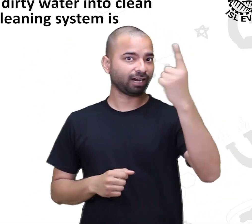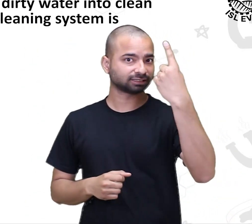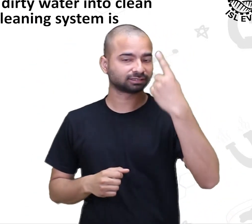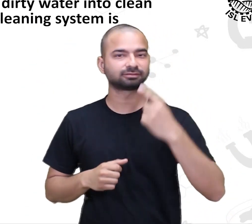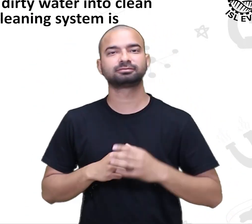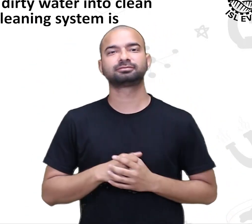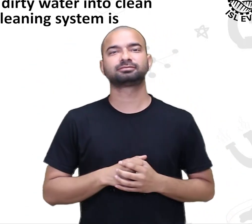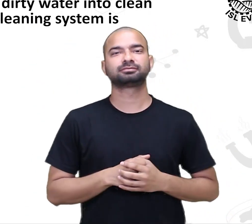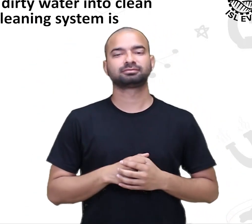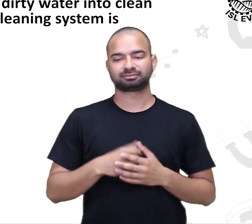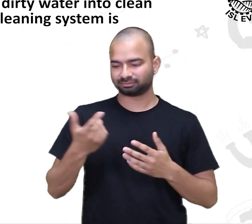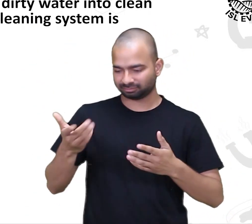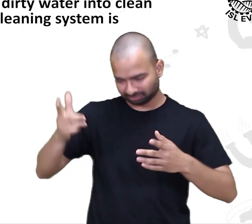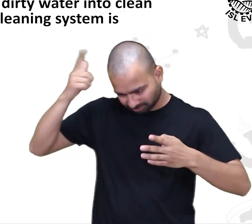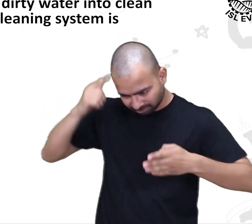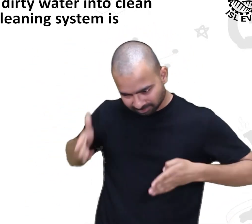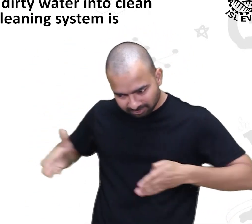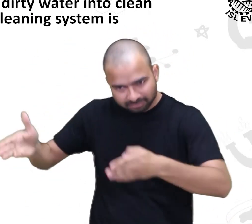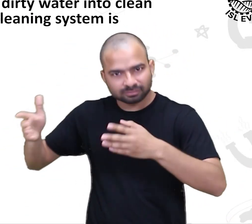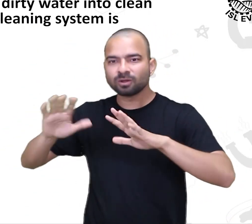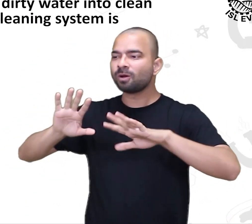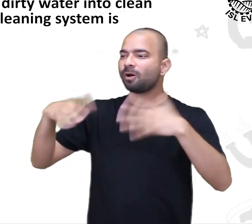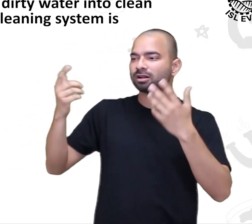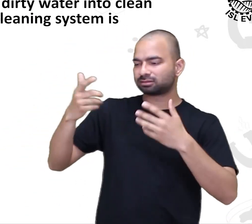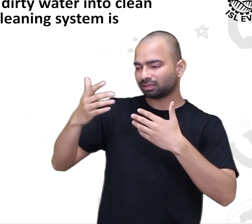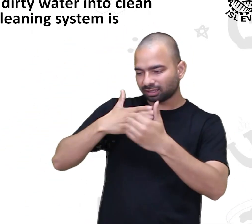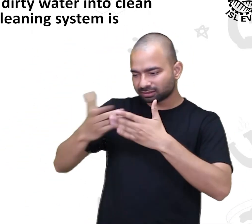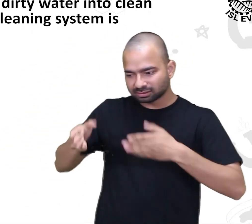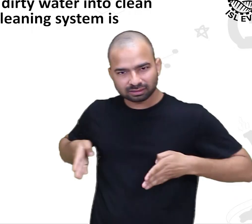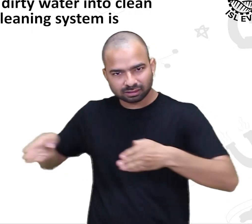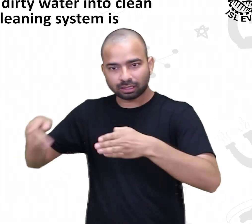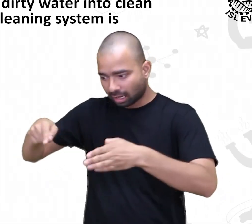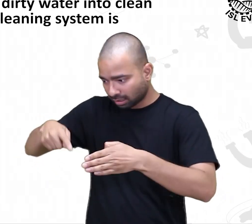option number 1, drain filtration,